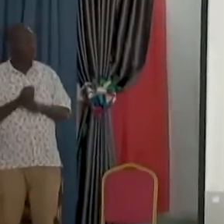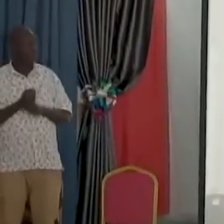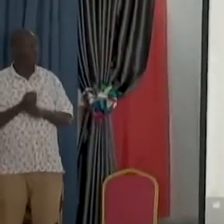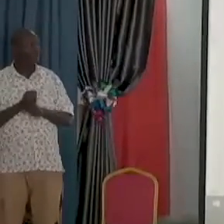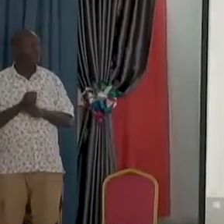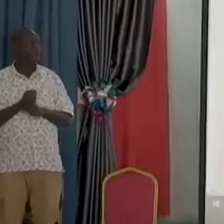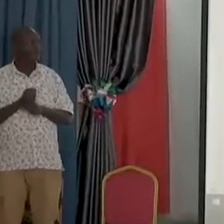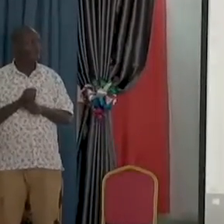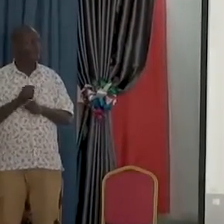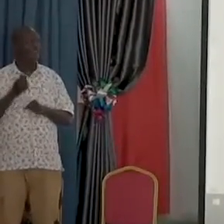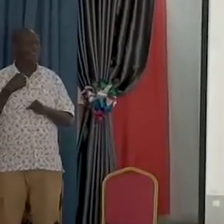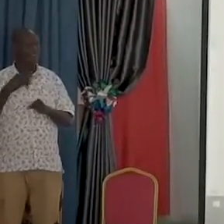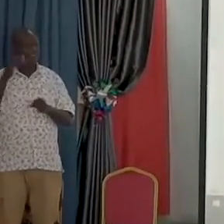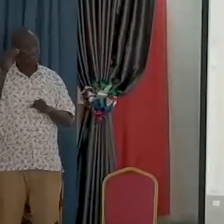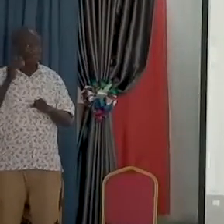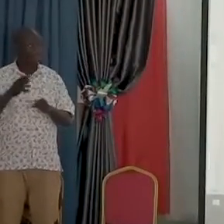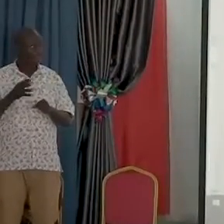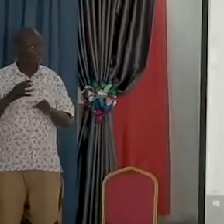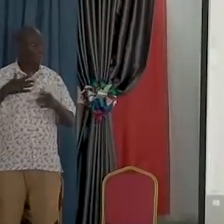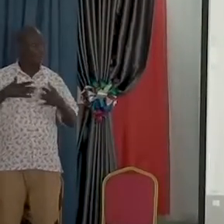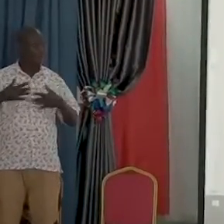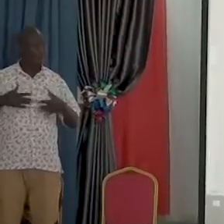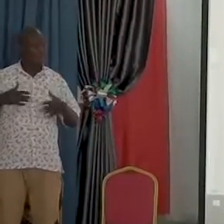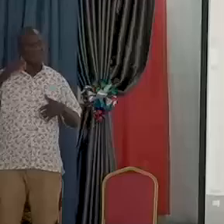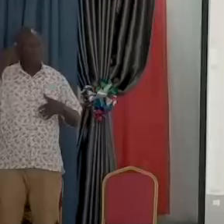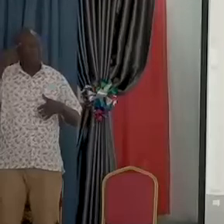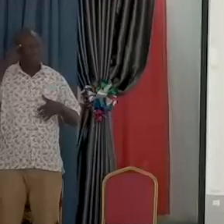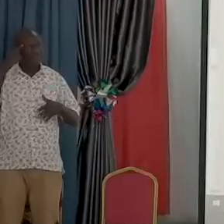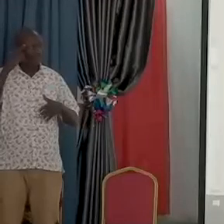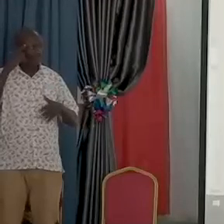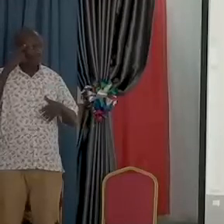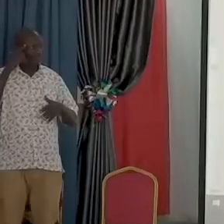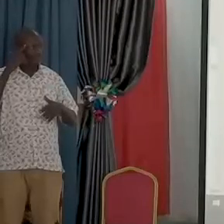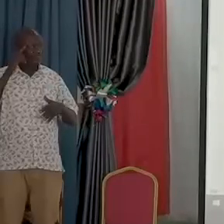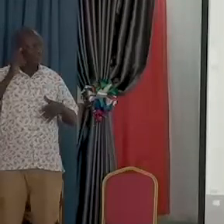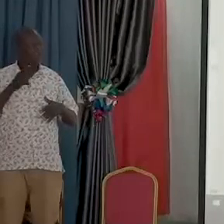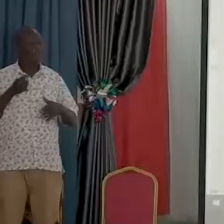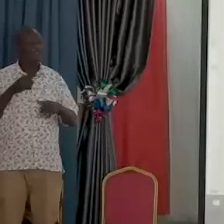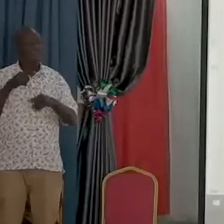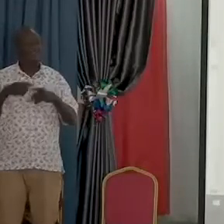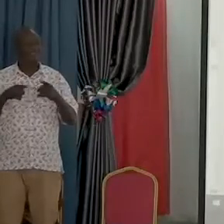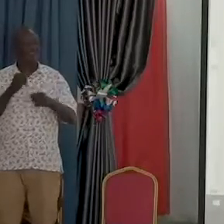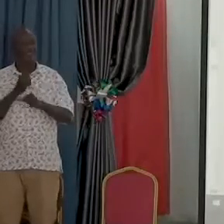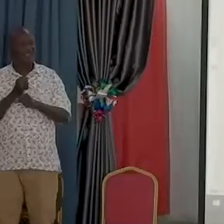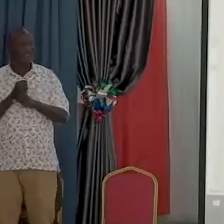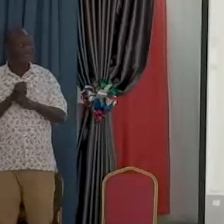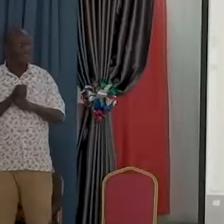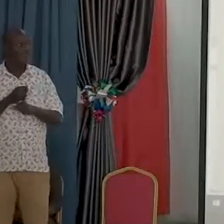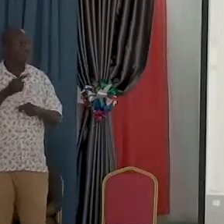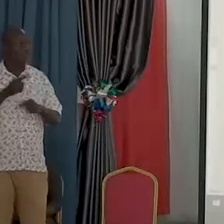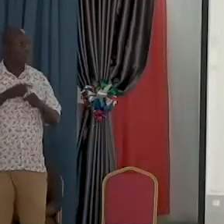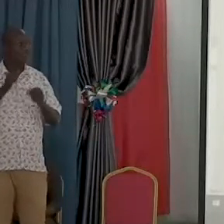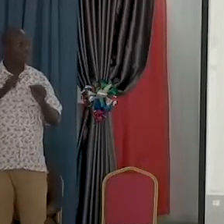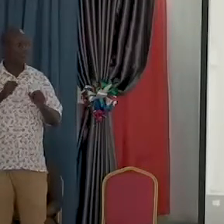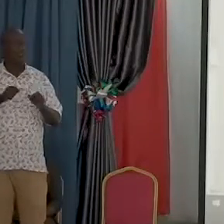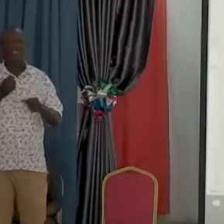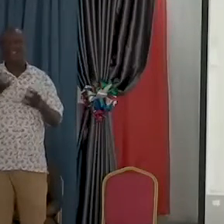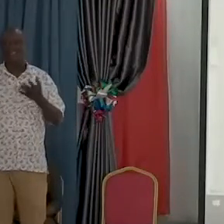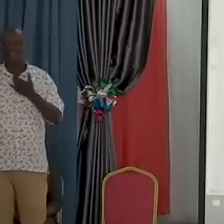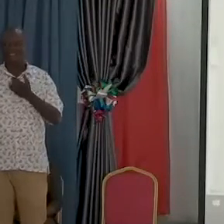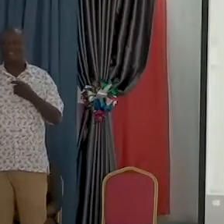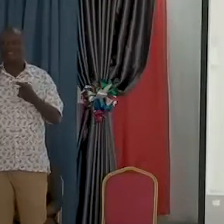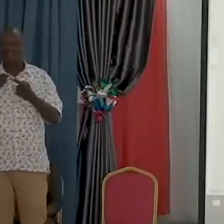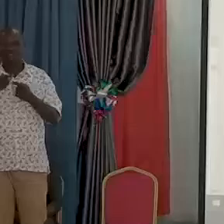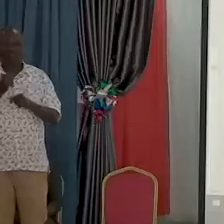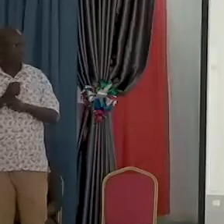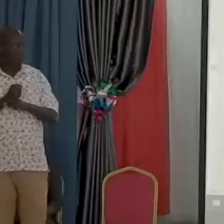are the students, so we're in the body and mind of a student in a classroom. So what kinds of tasks would a student be expected to do in